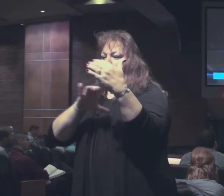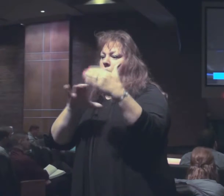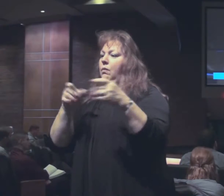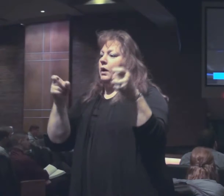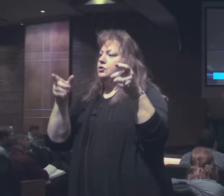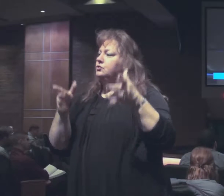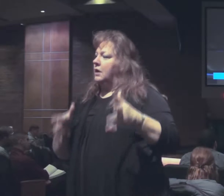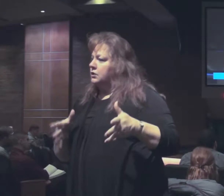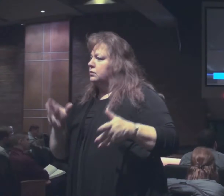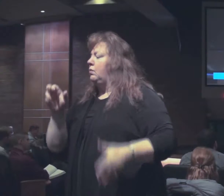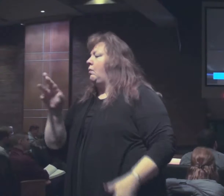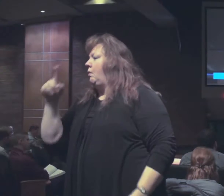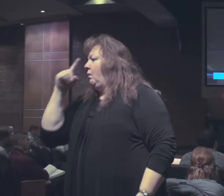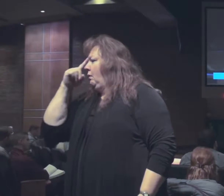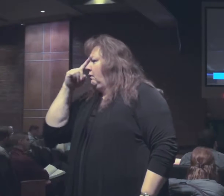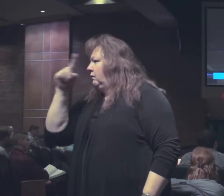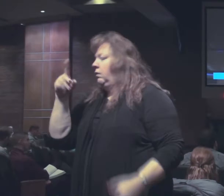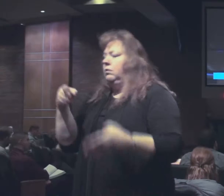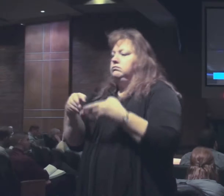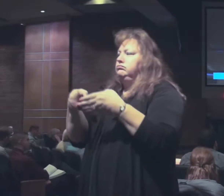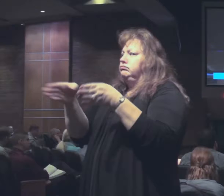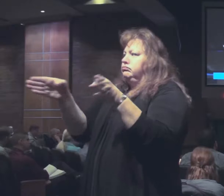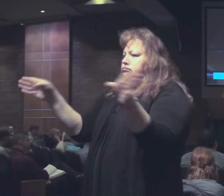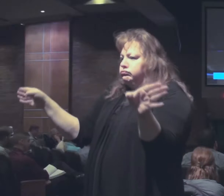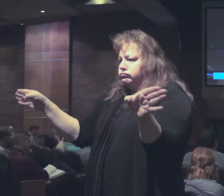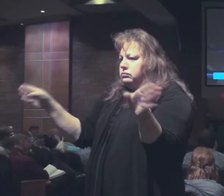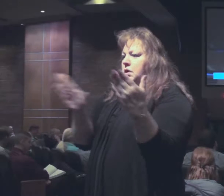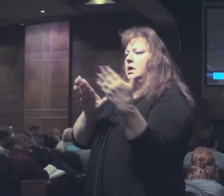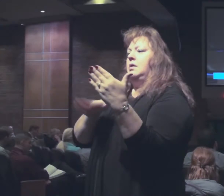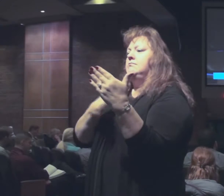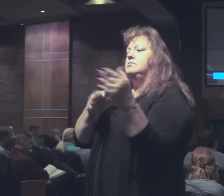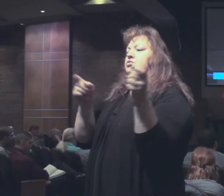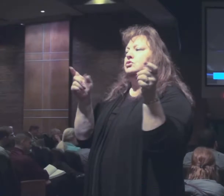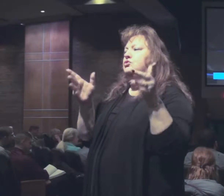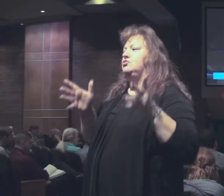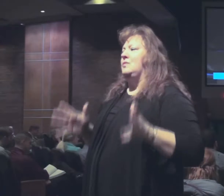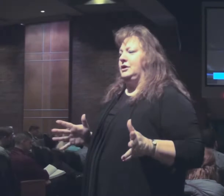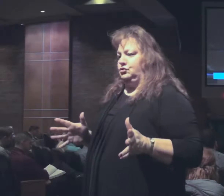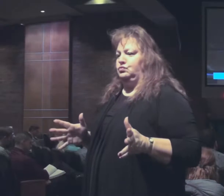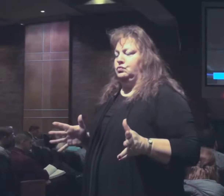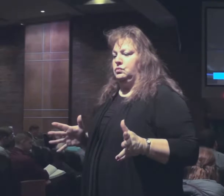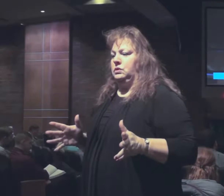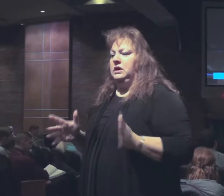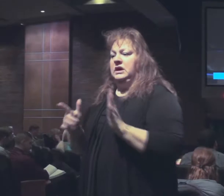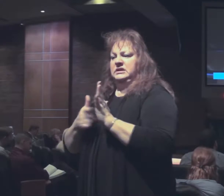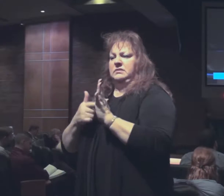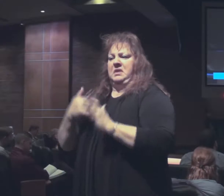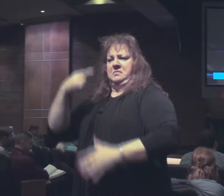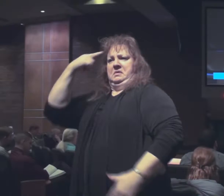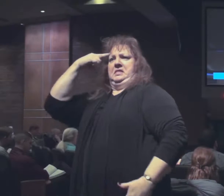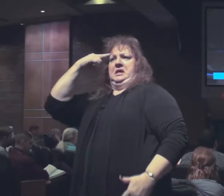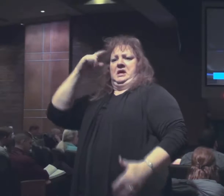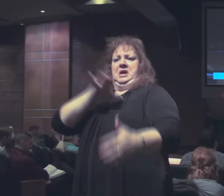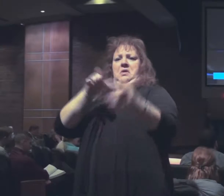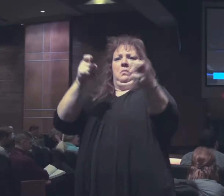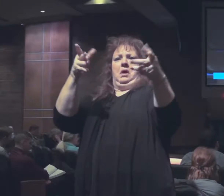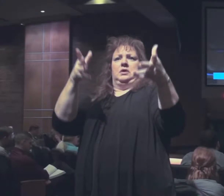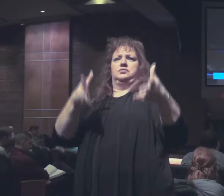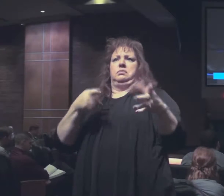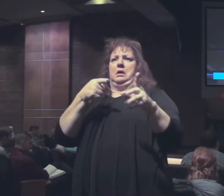director. Or perhaps more broadly, for the music director. Because we sometimes think of the choir director